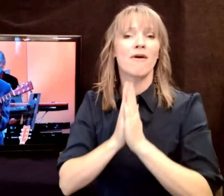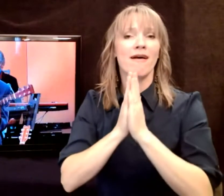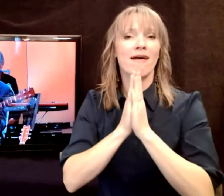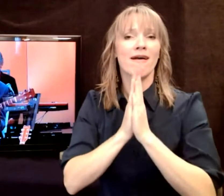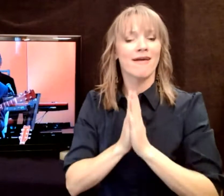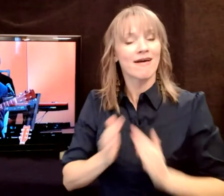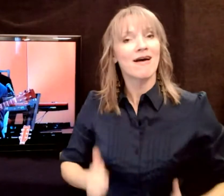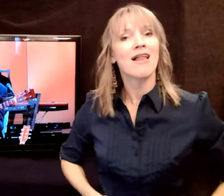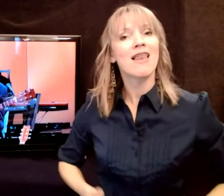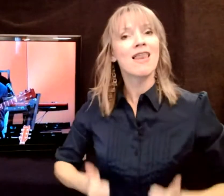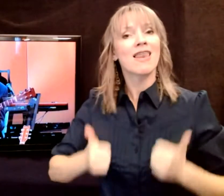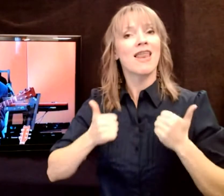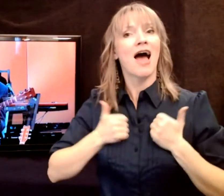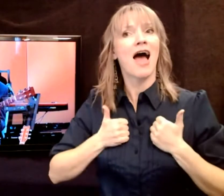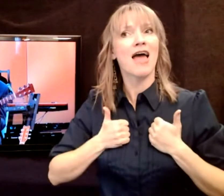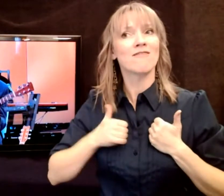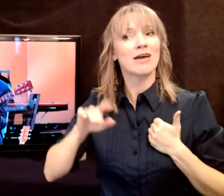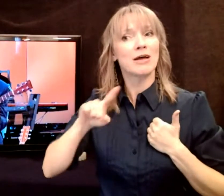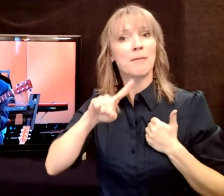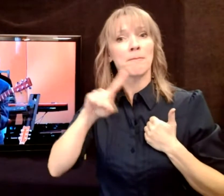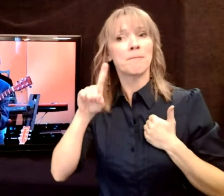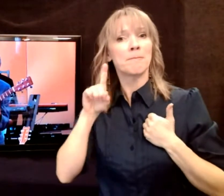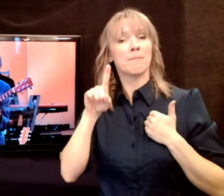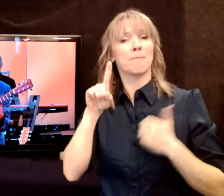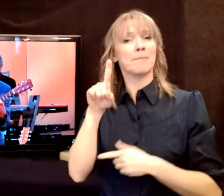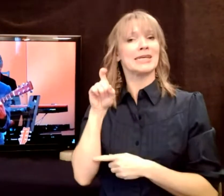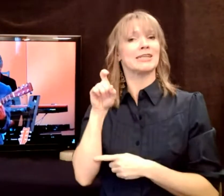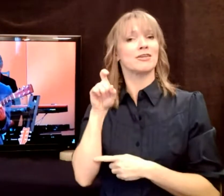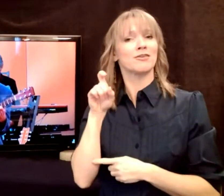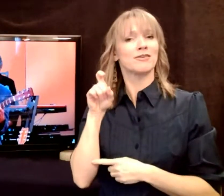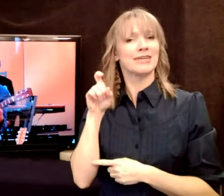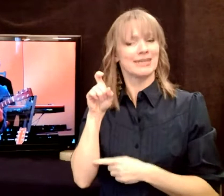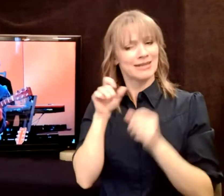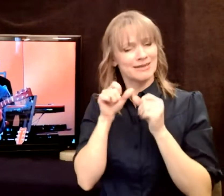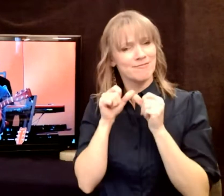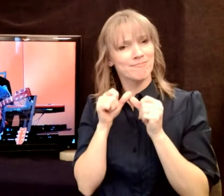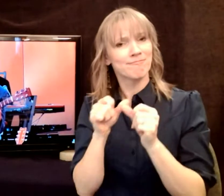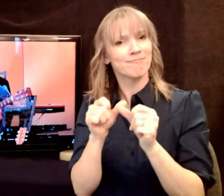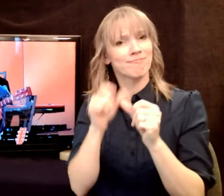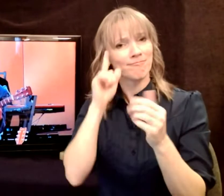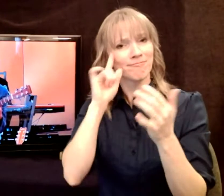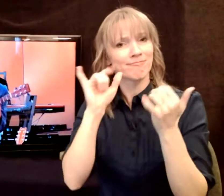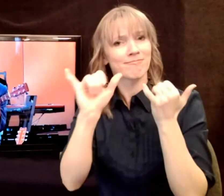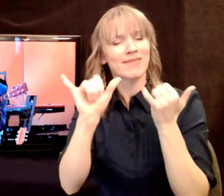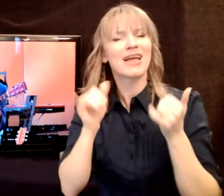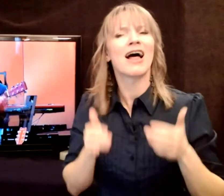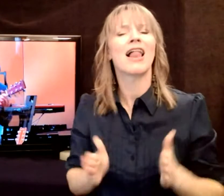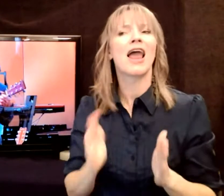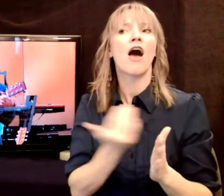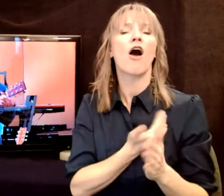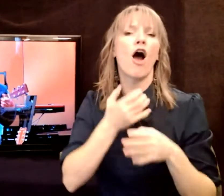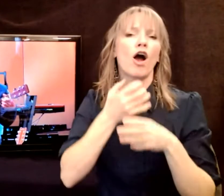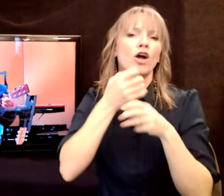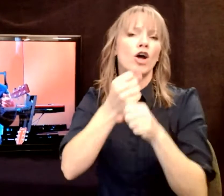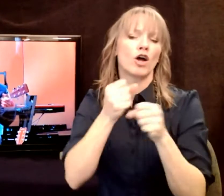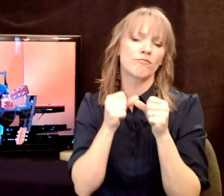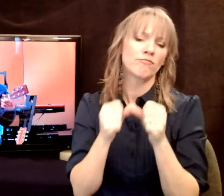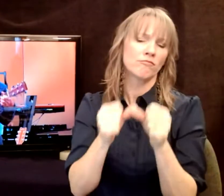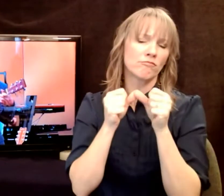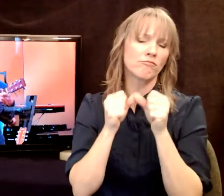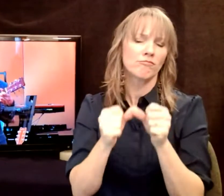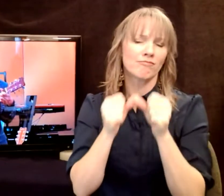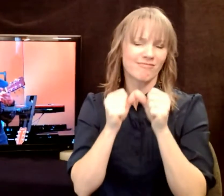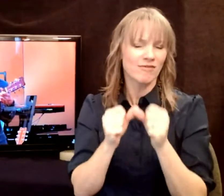The everlasting mystery. May we never lose our courage. May our hearts and minds